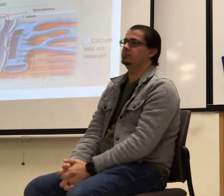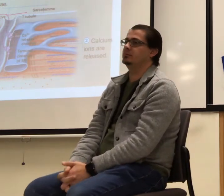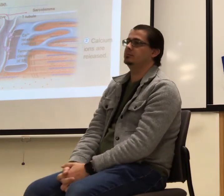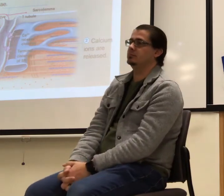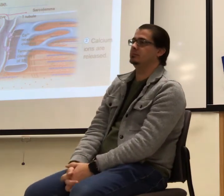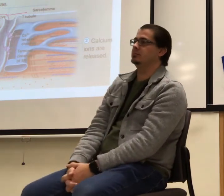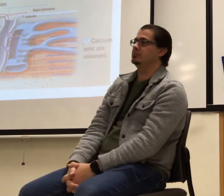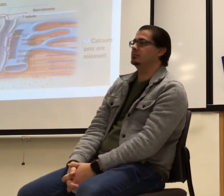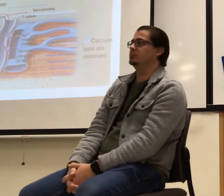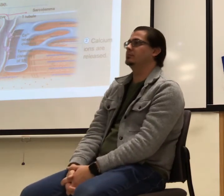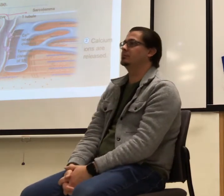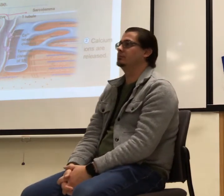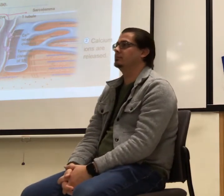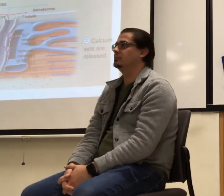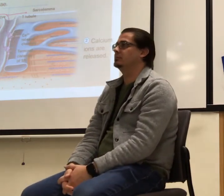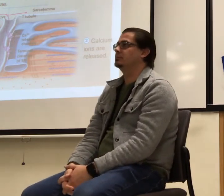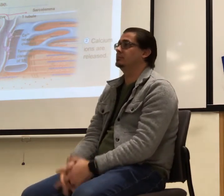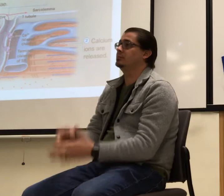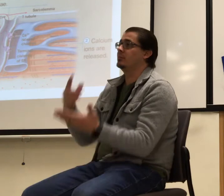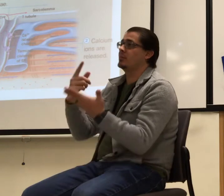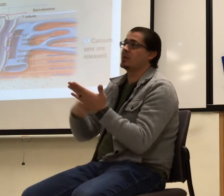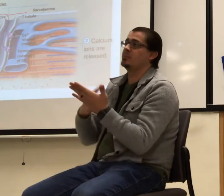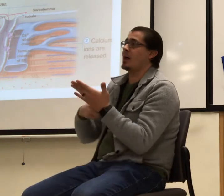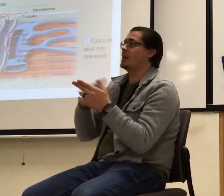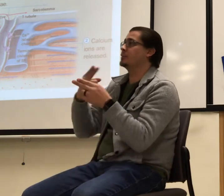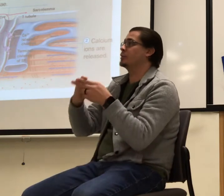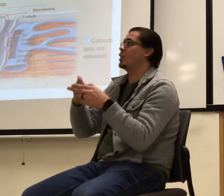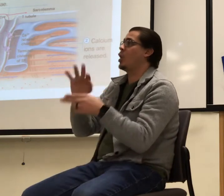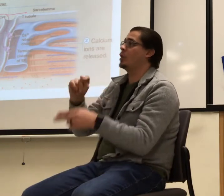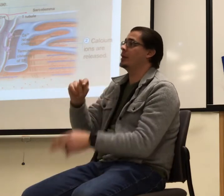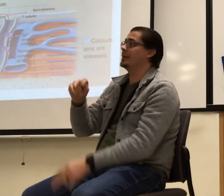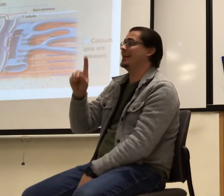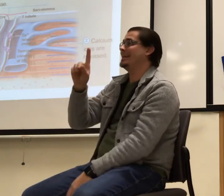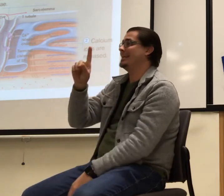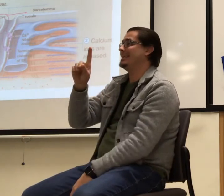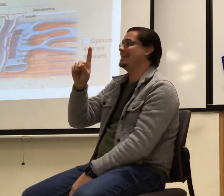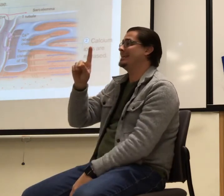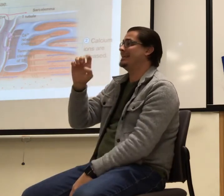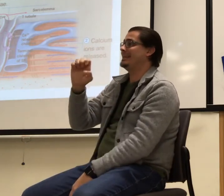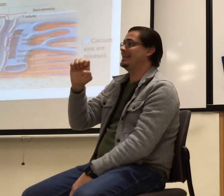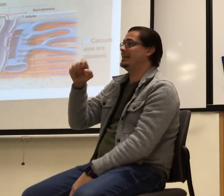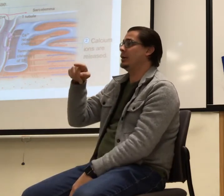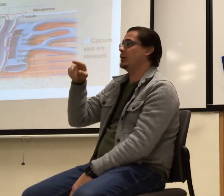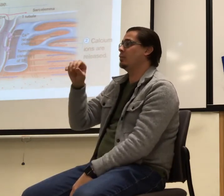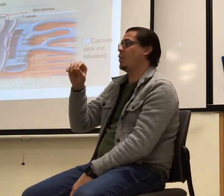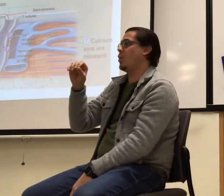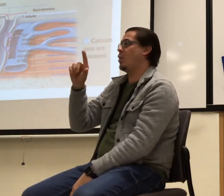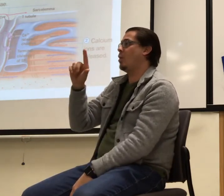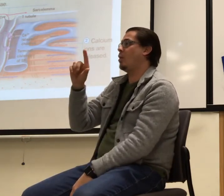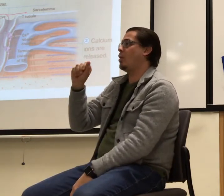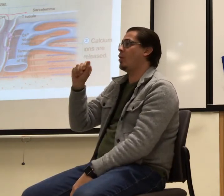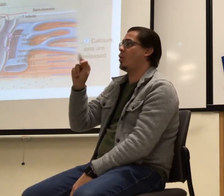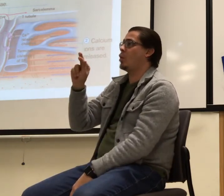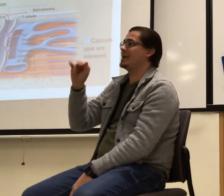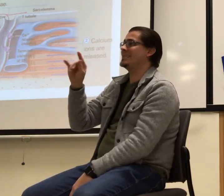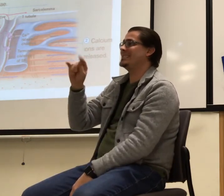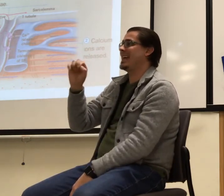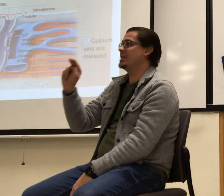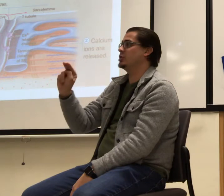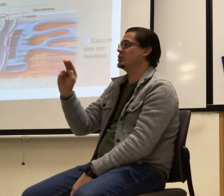And sometimes they call it depolarization, same thing. Different way of saying the same thing. Depolarization.